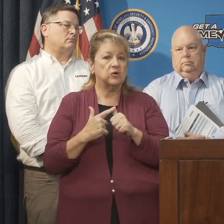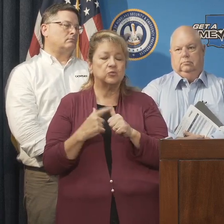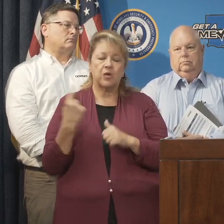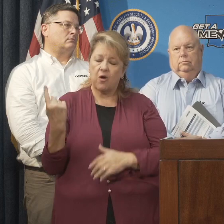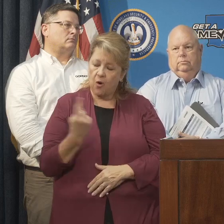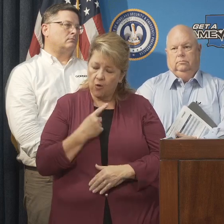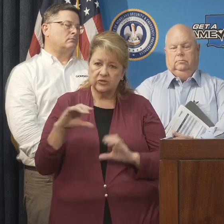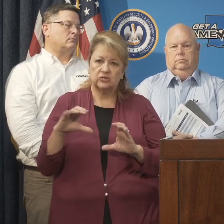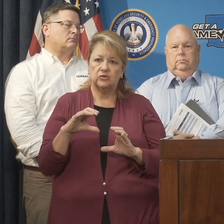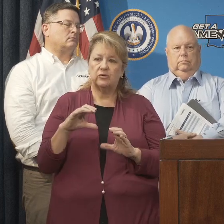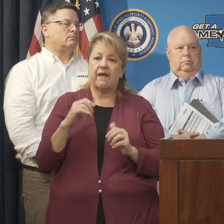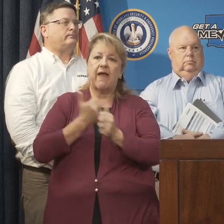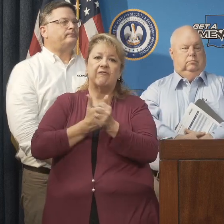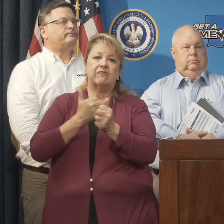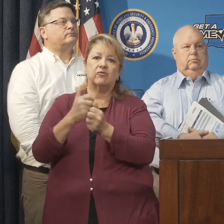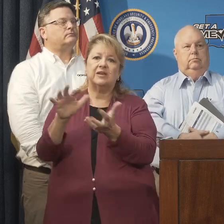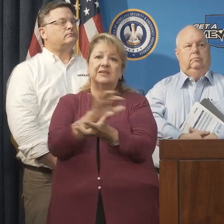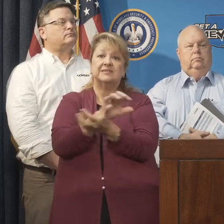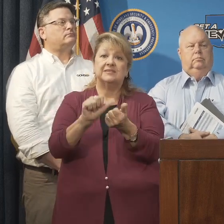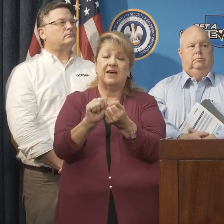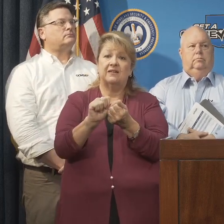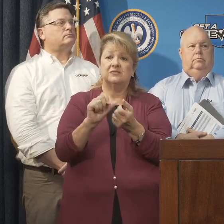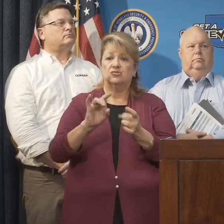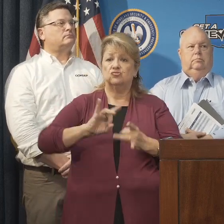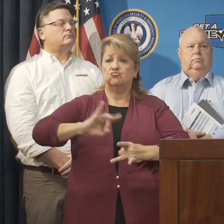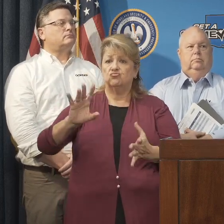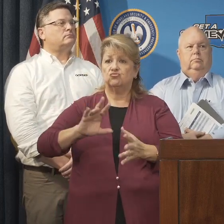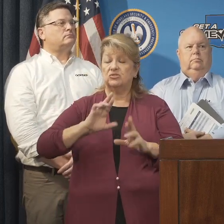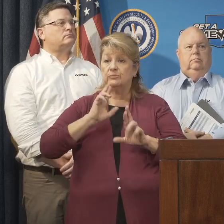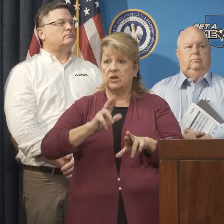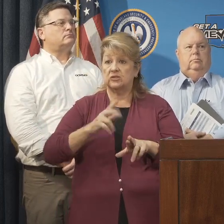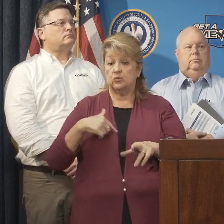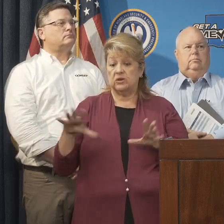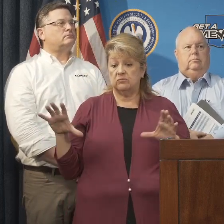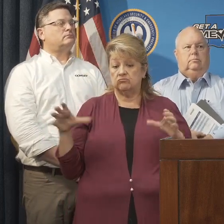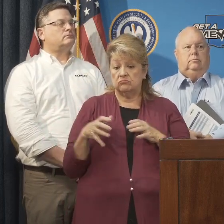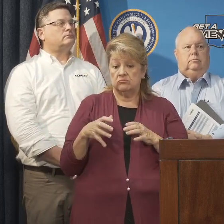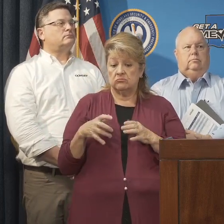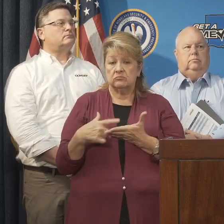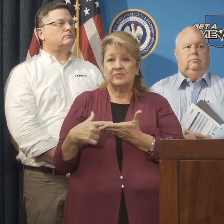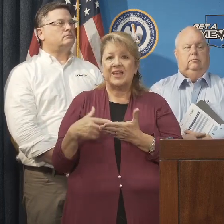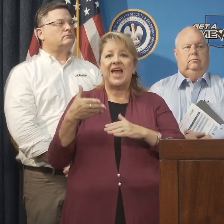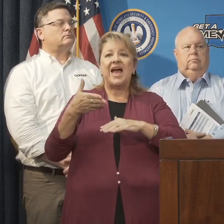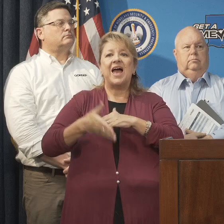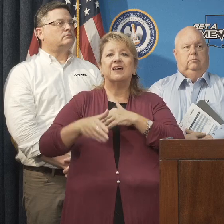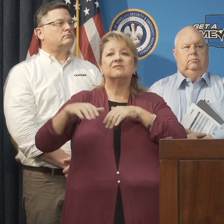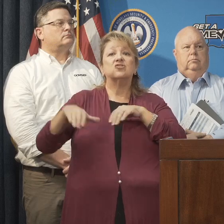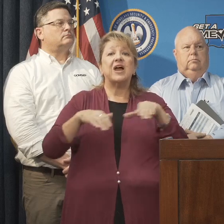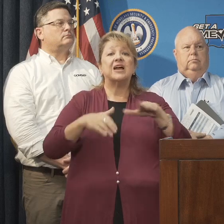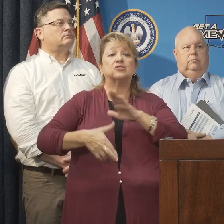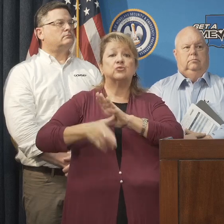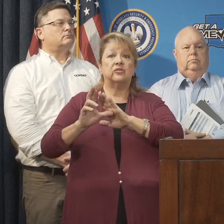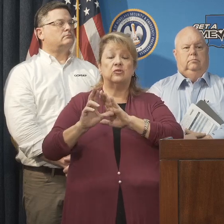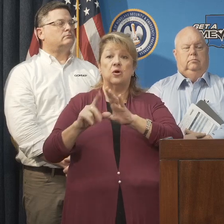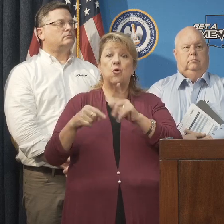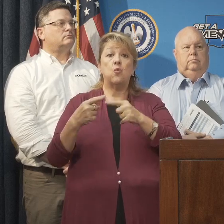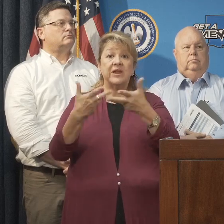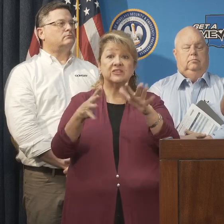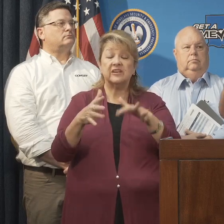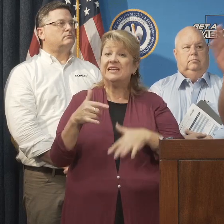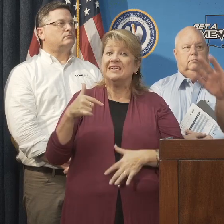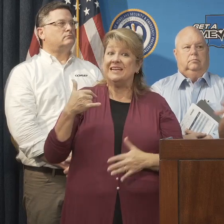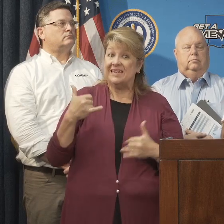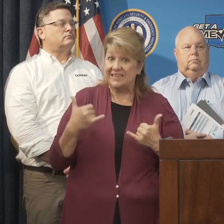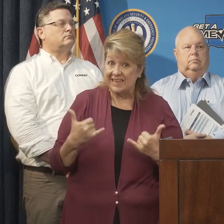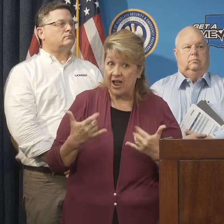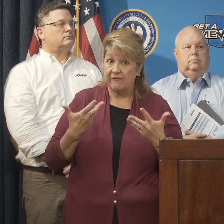every disaster response, we will get together and do an after-action review when this is done. And it is not done, but